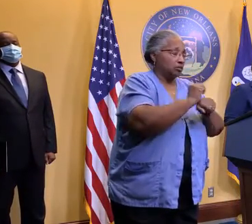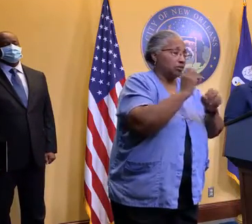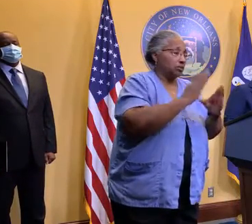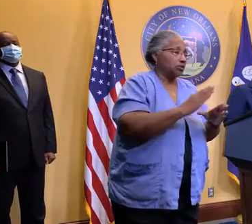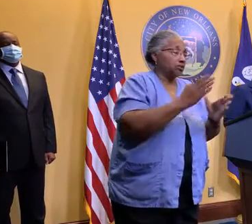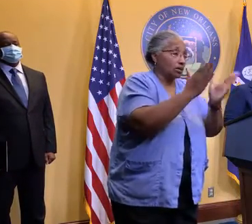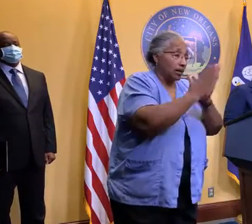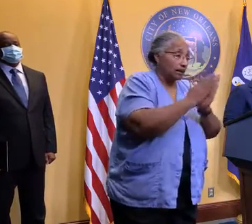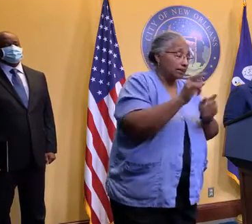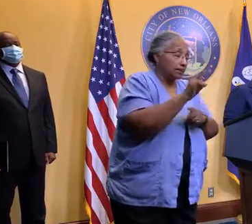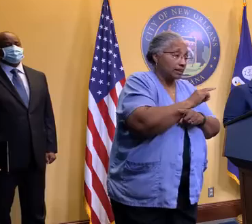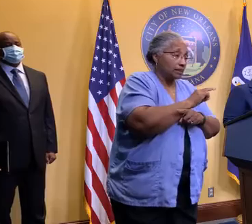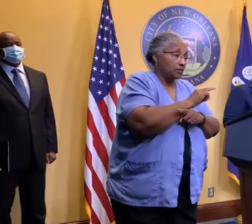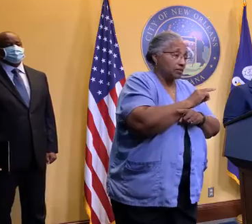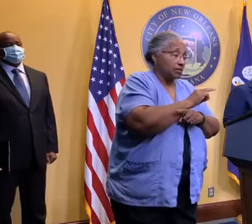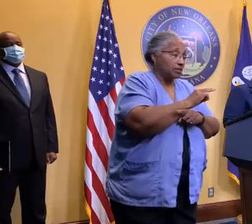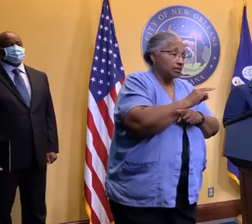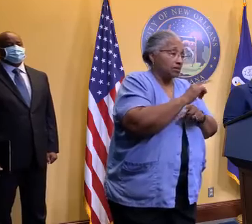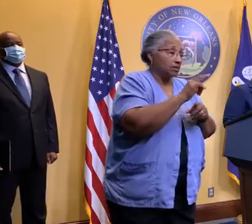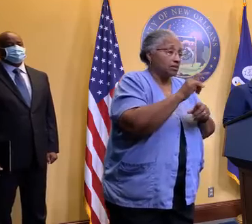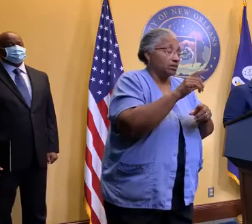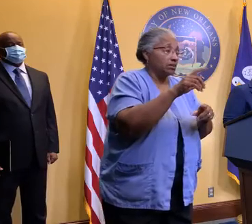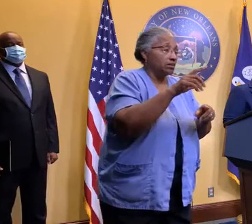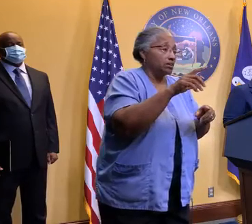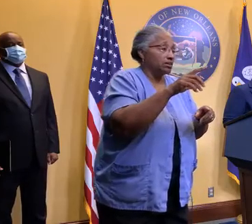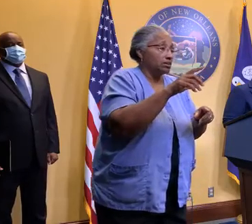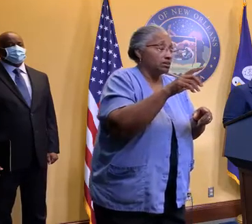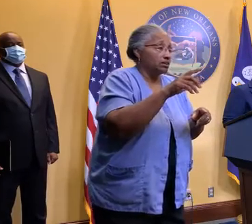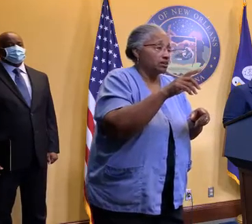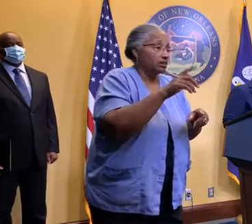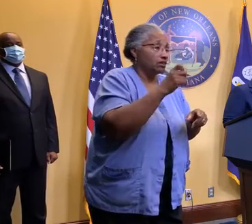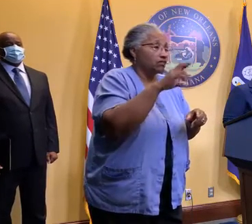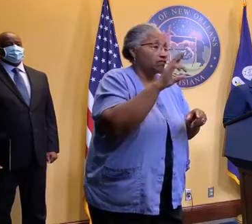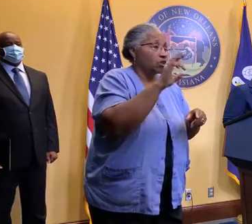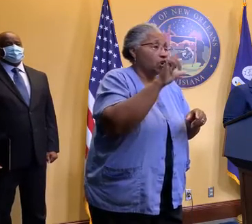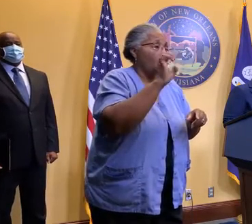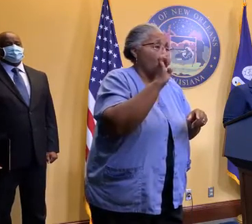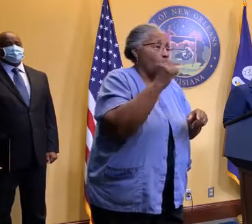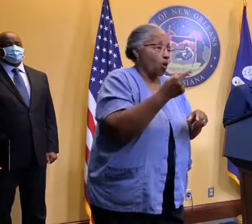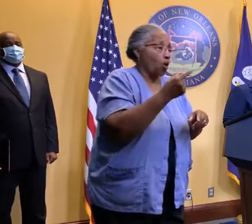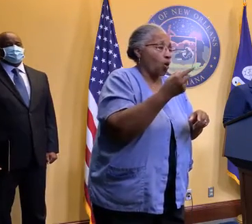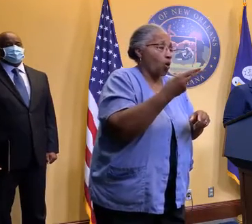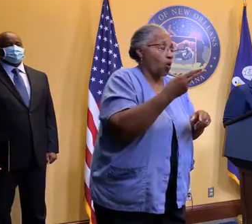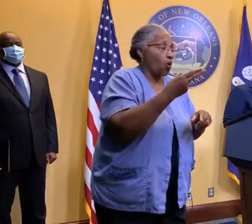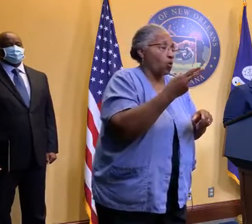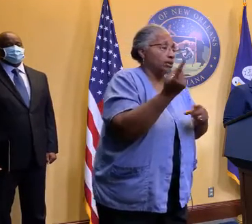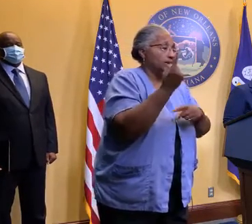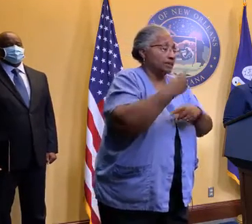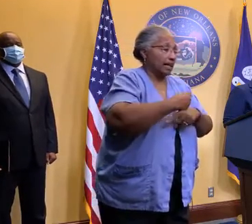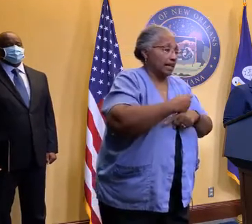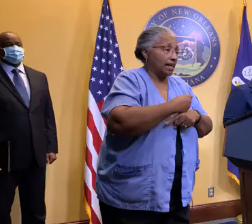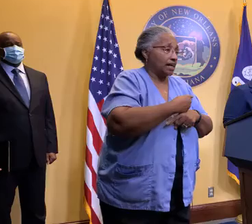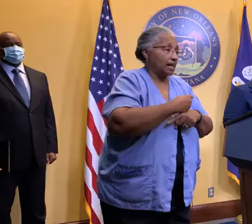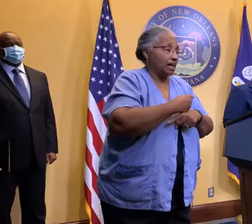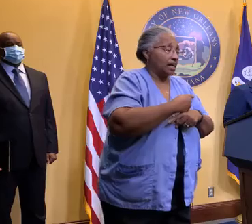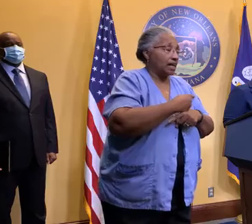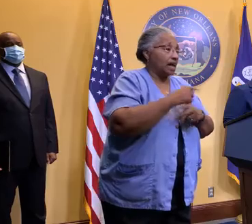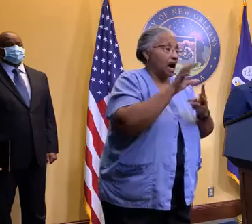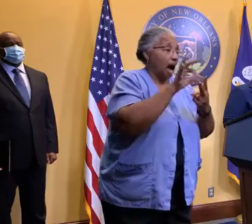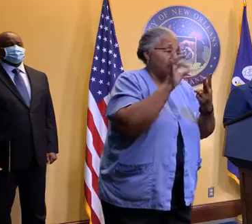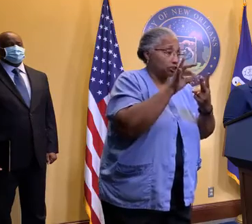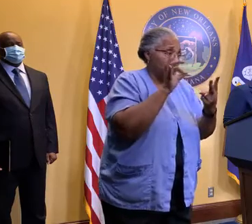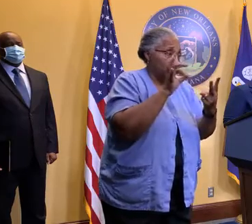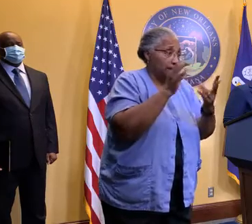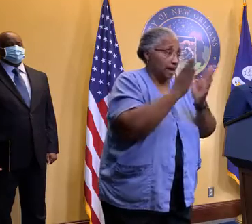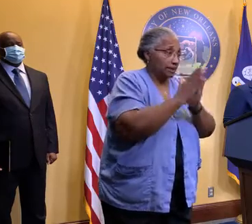going to be asking them not only to take a furlough, but to come, is the furlough day itself, that optional thing that you're asking